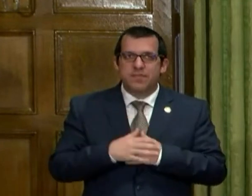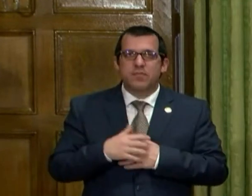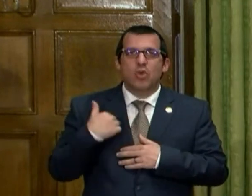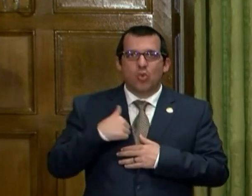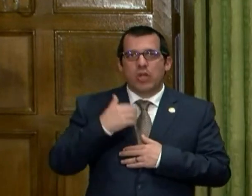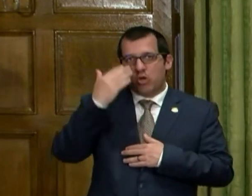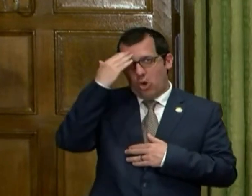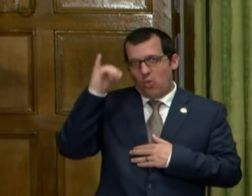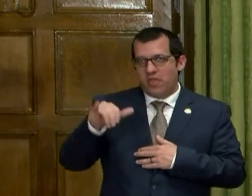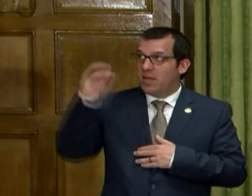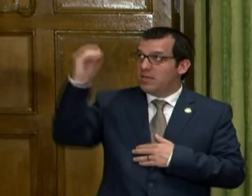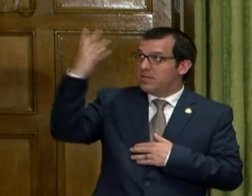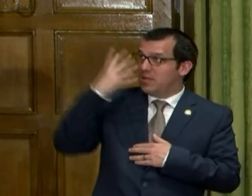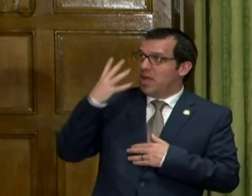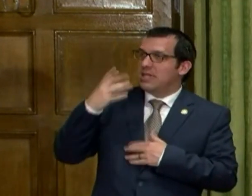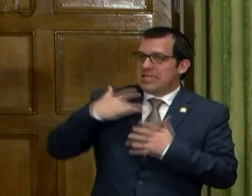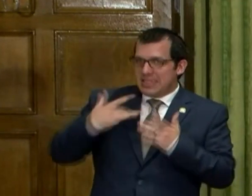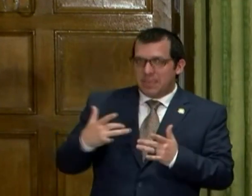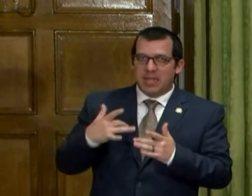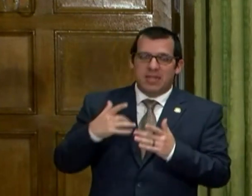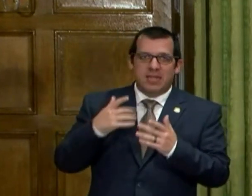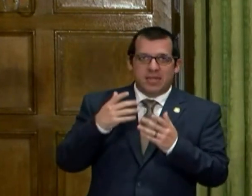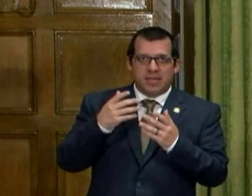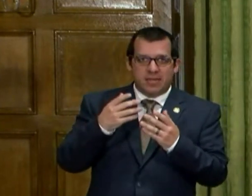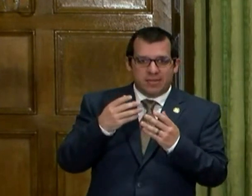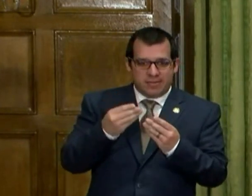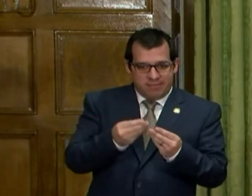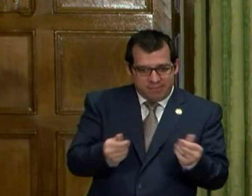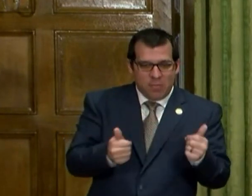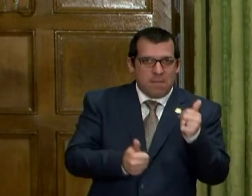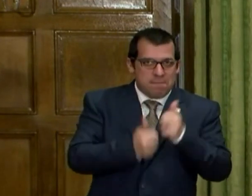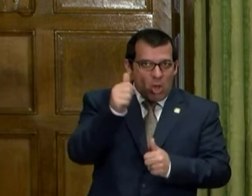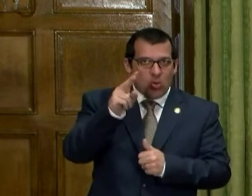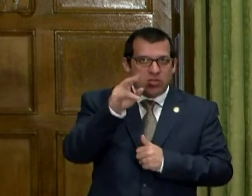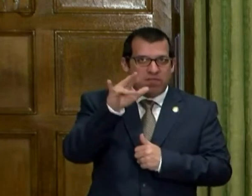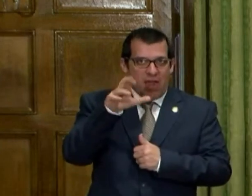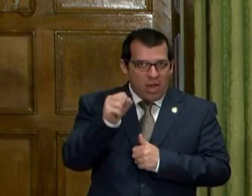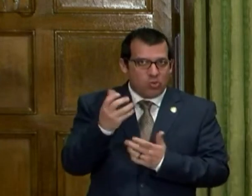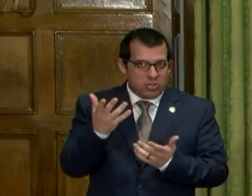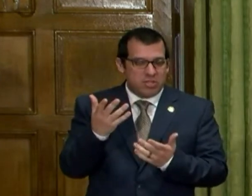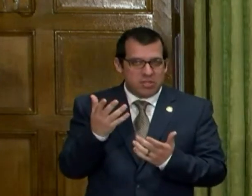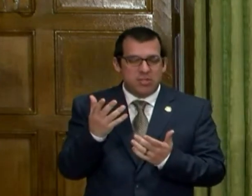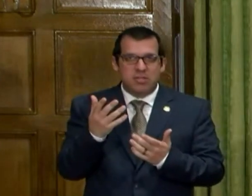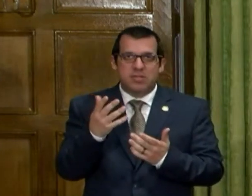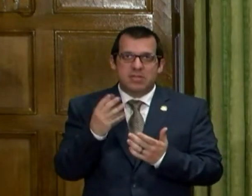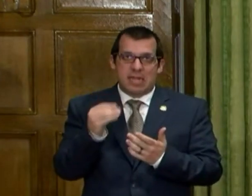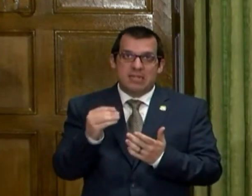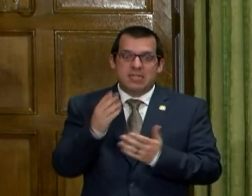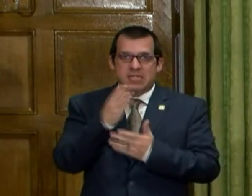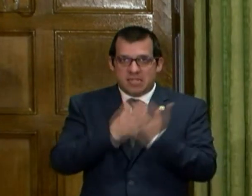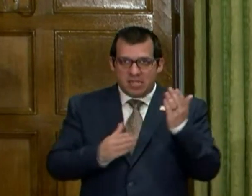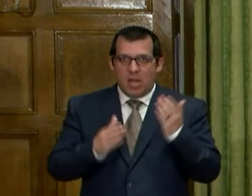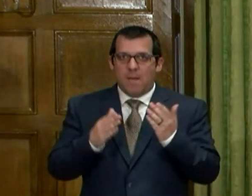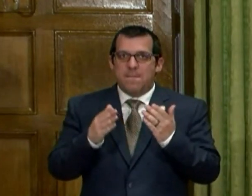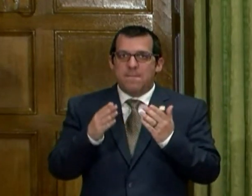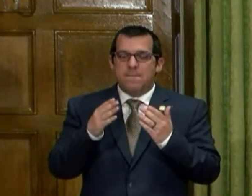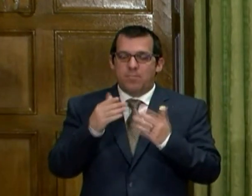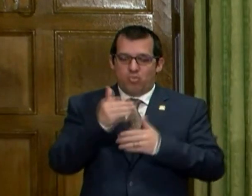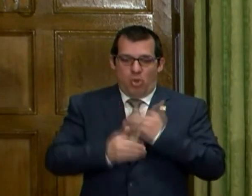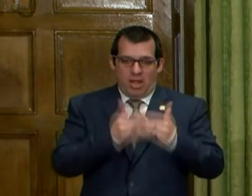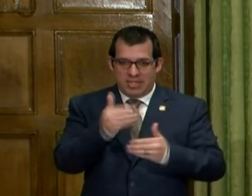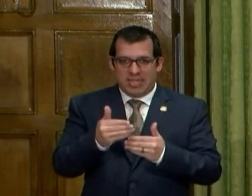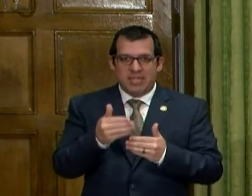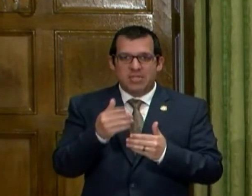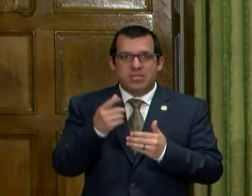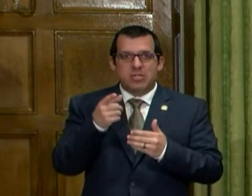light tends to degrade most viruses, and in fact, some decontamination protocols